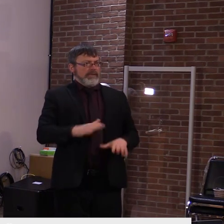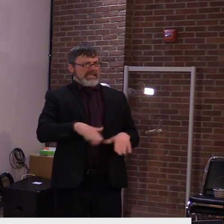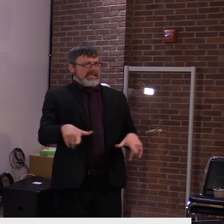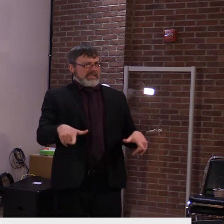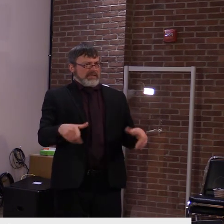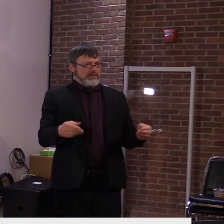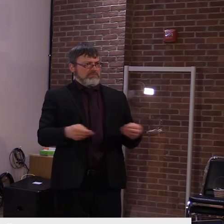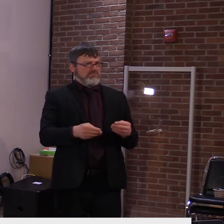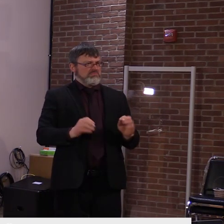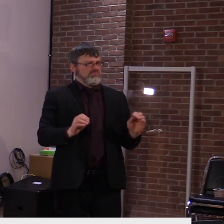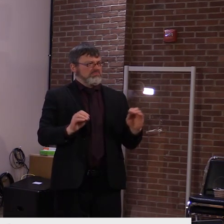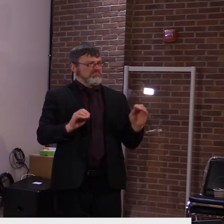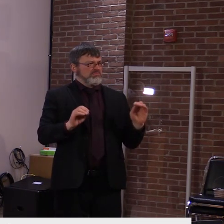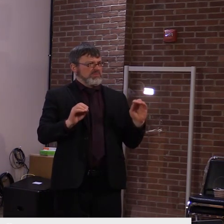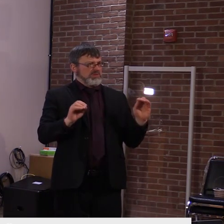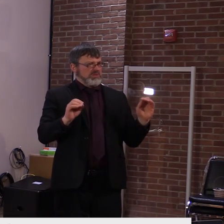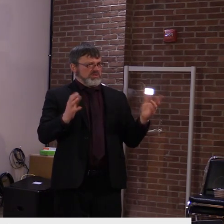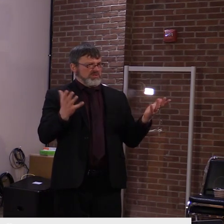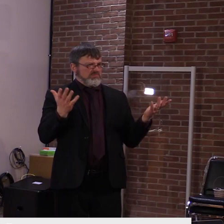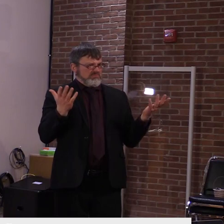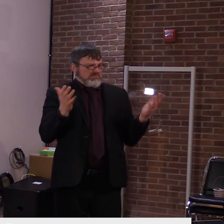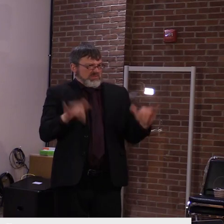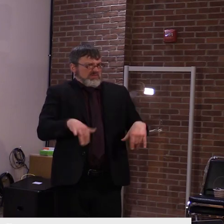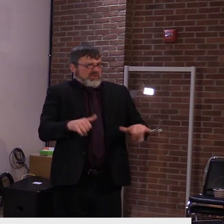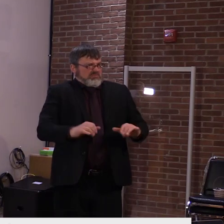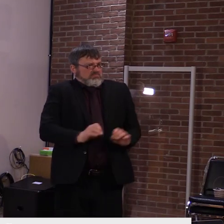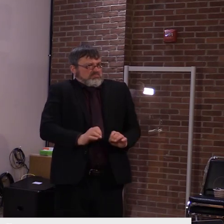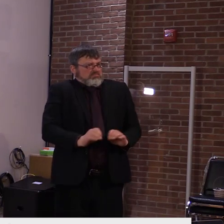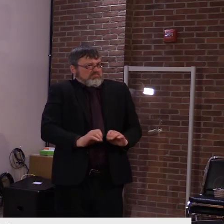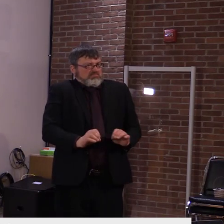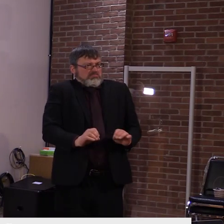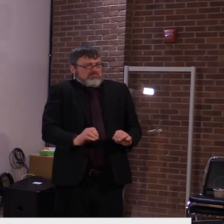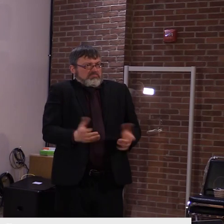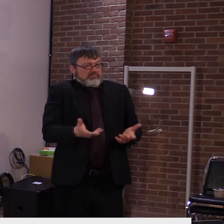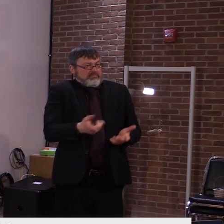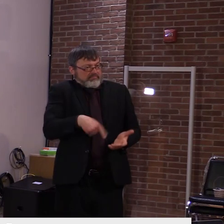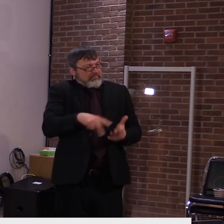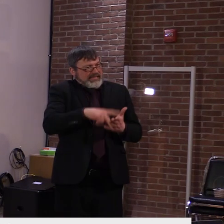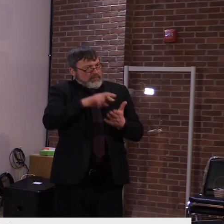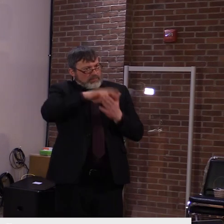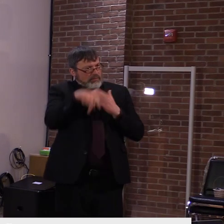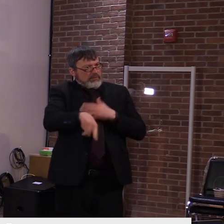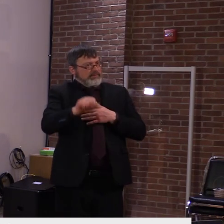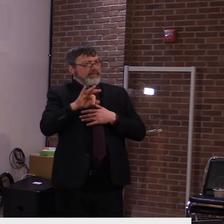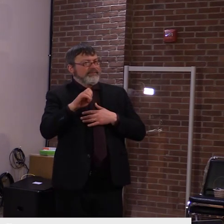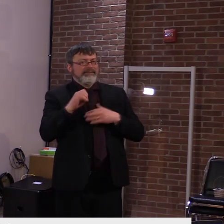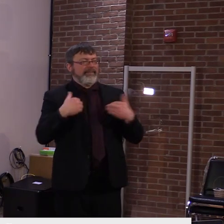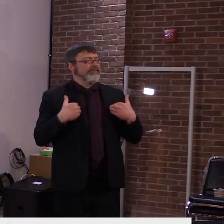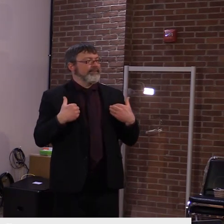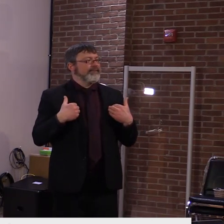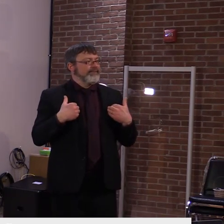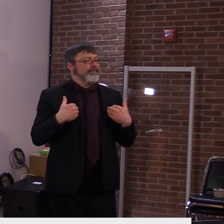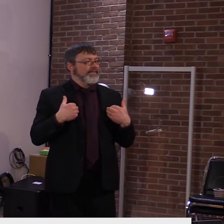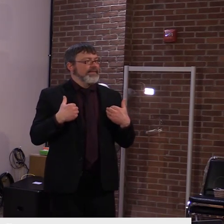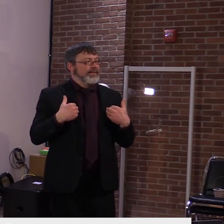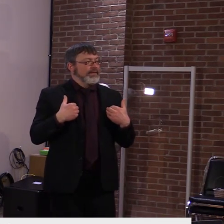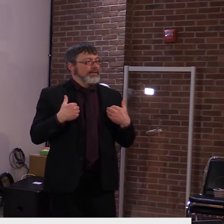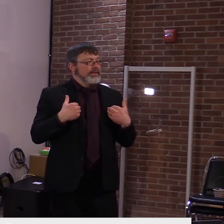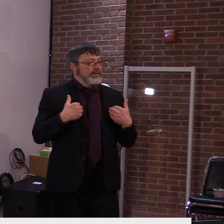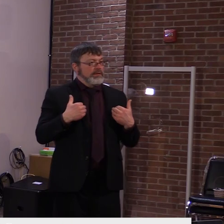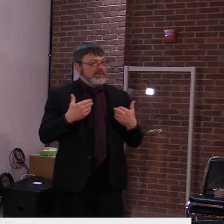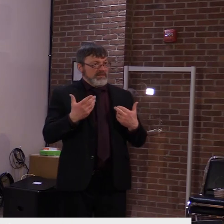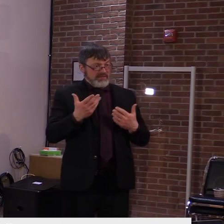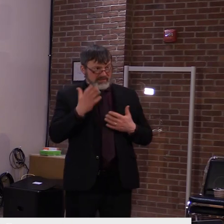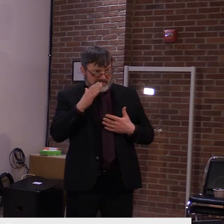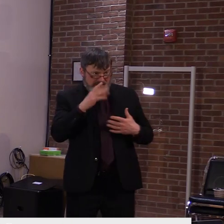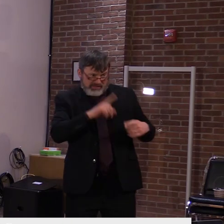from one person to another and make it much less likely that a child will even encounter the virus in the places they spend the